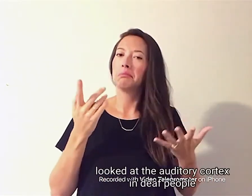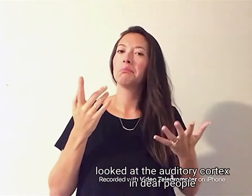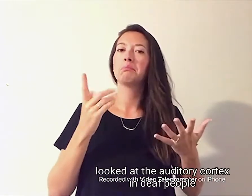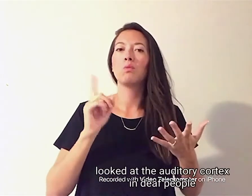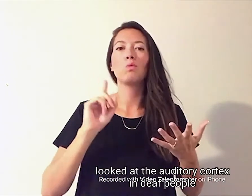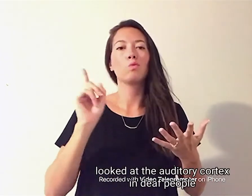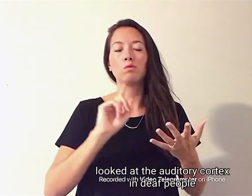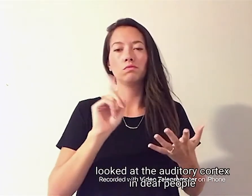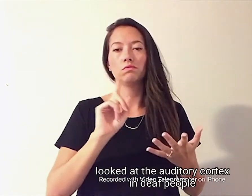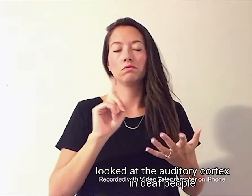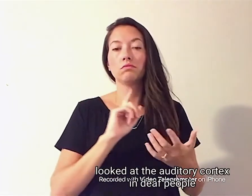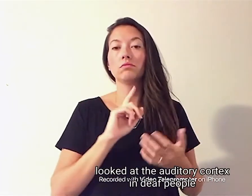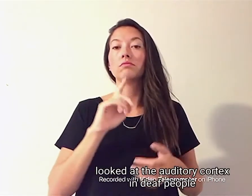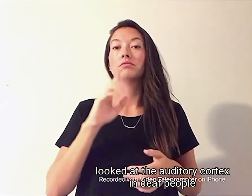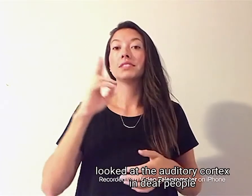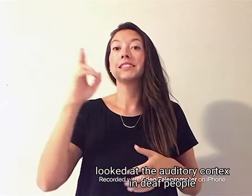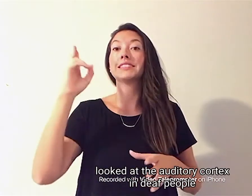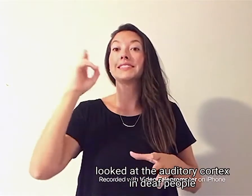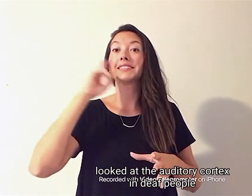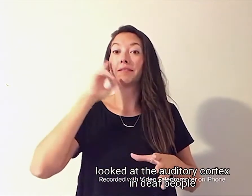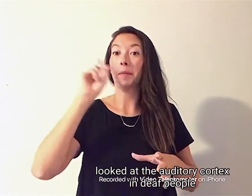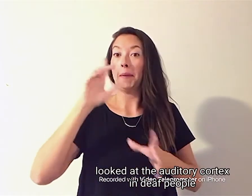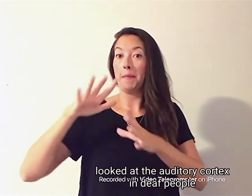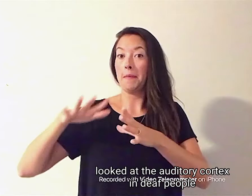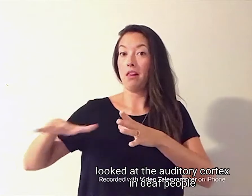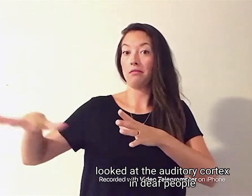looked at the auditory cortex in deaf people